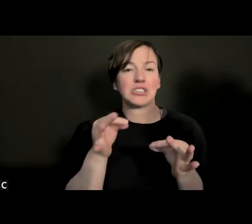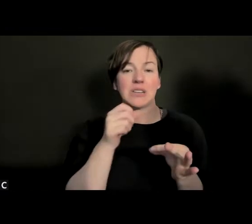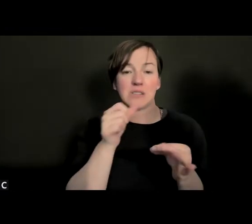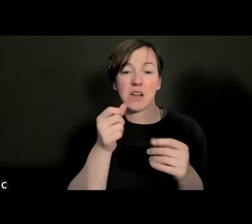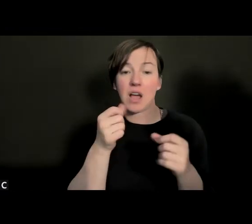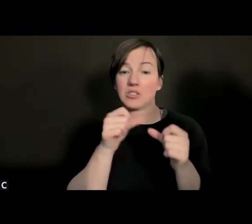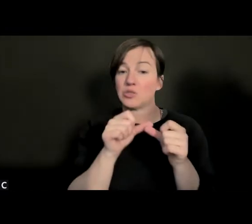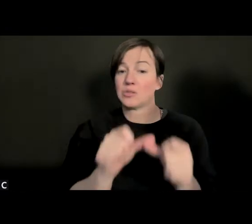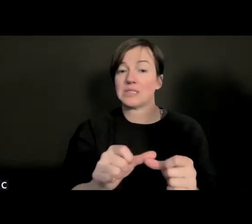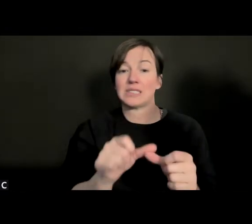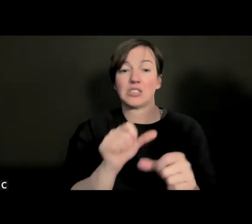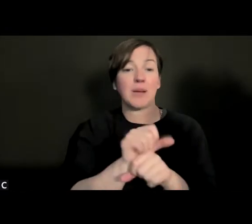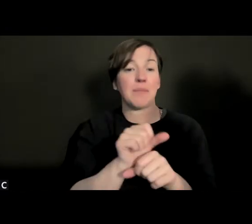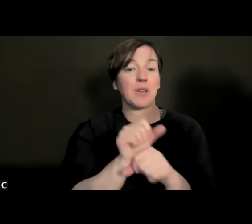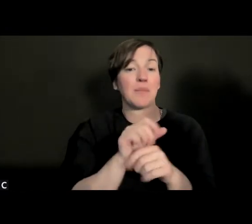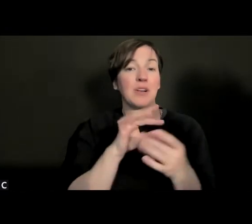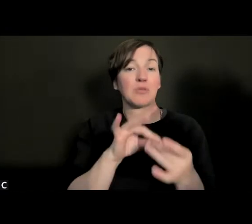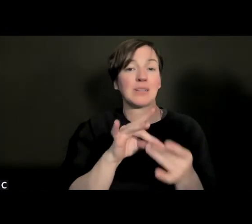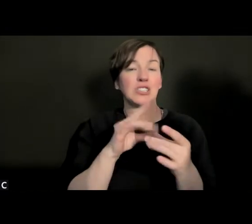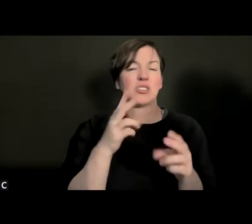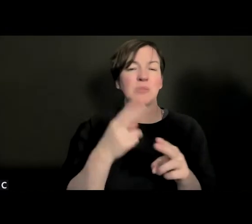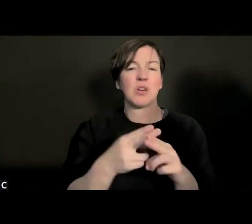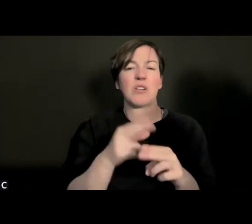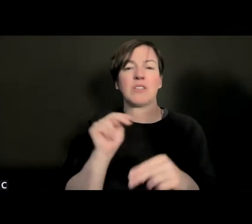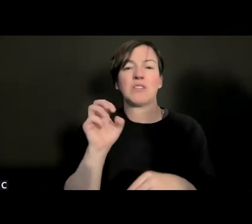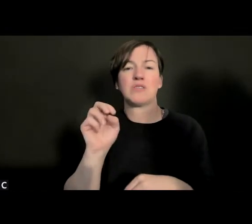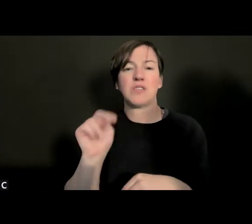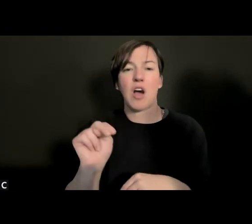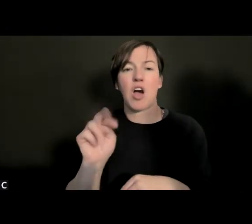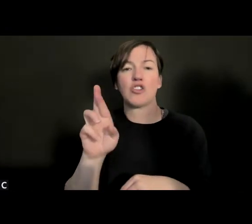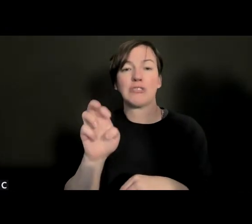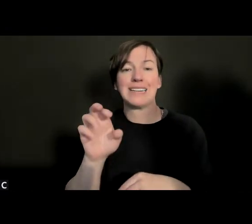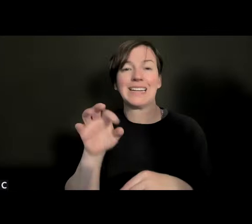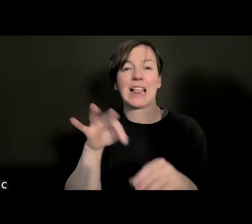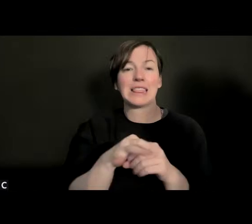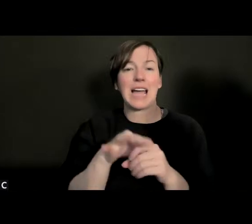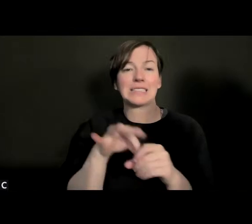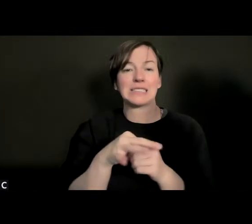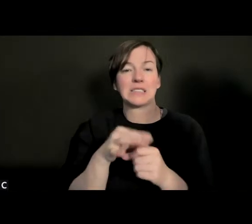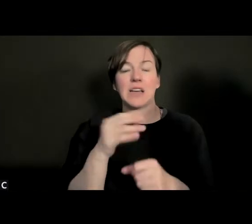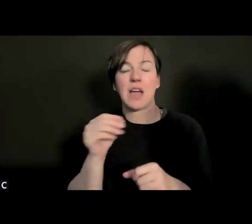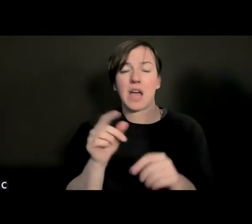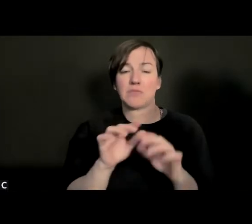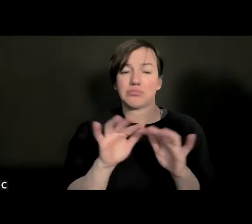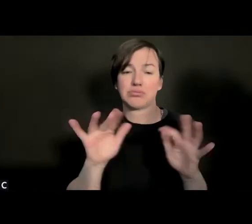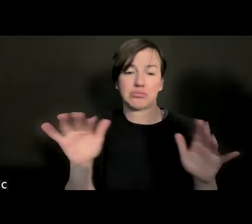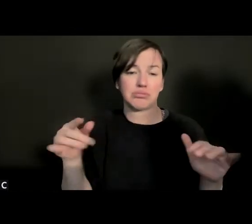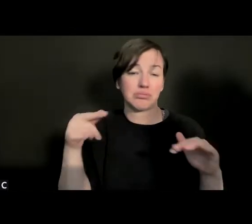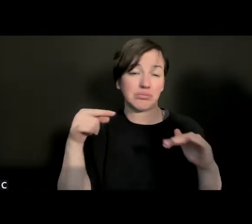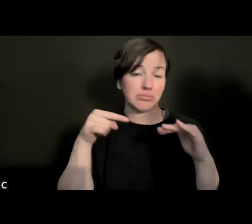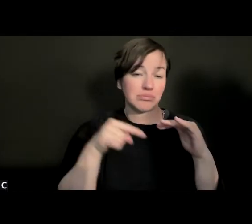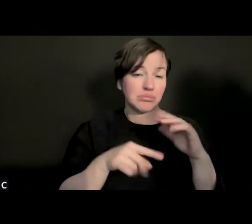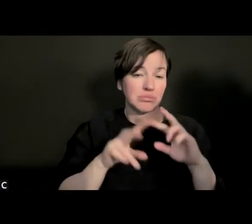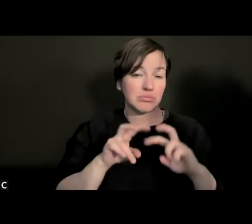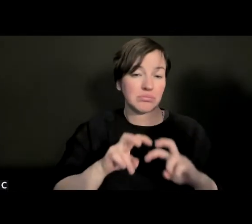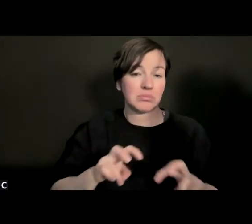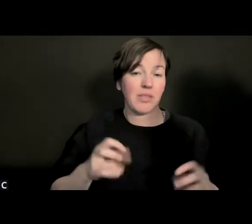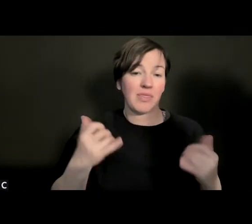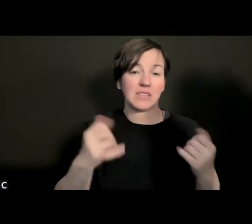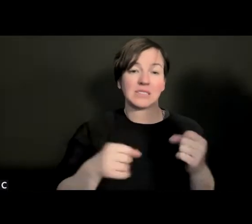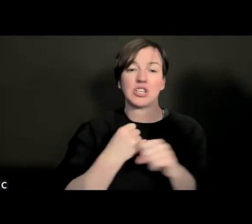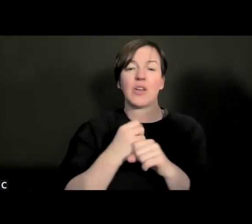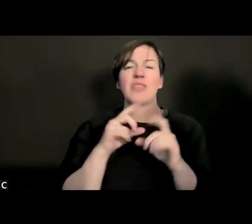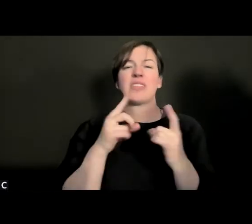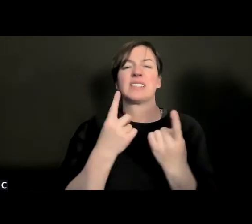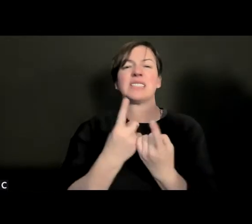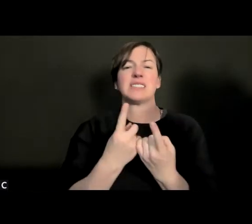an employment relationship is called a non-reelect, and after a multifaceted, in-depth examination this year, the district